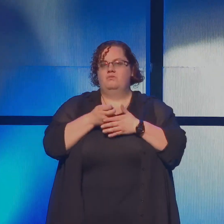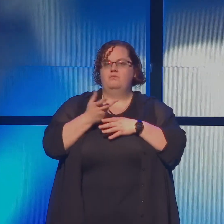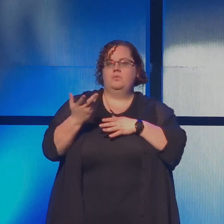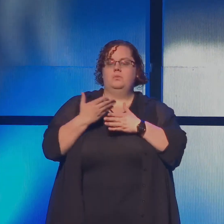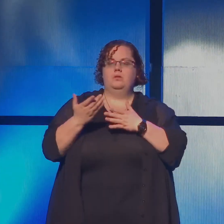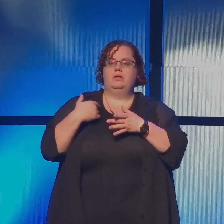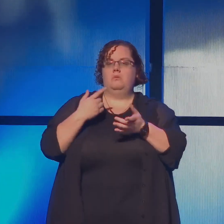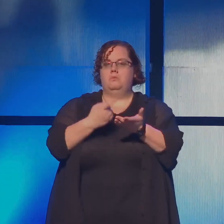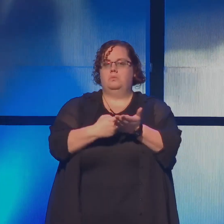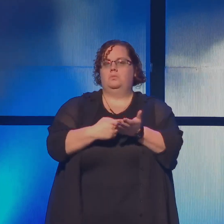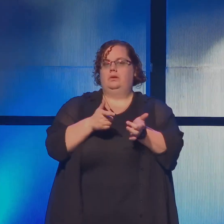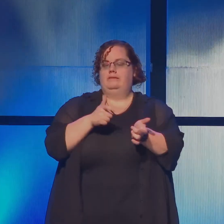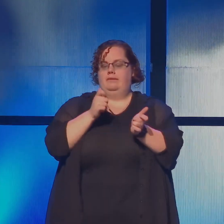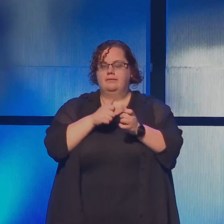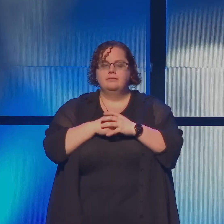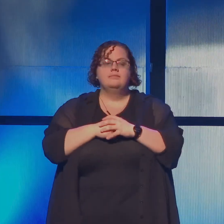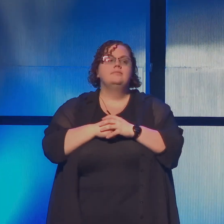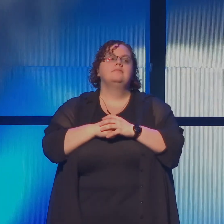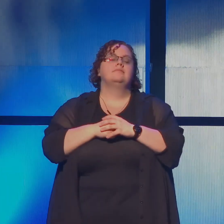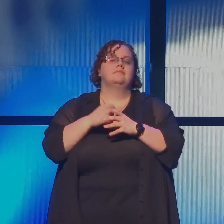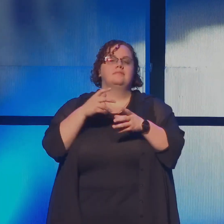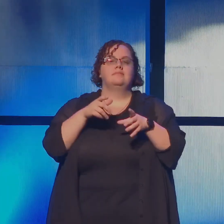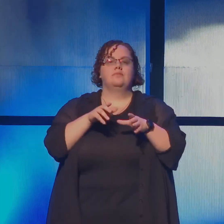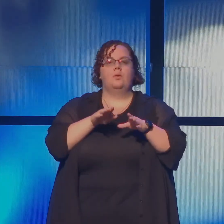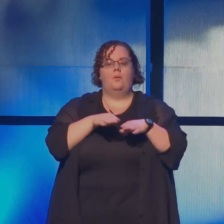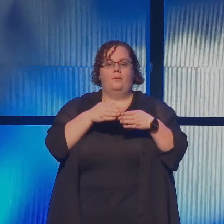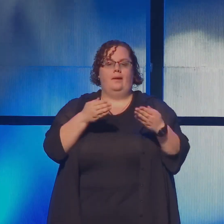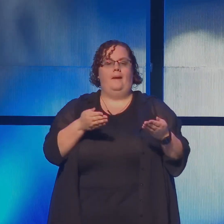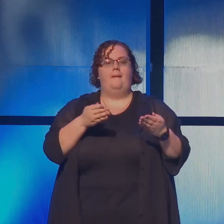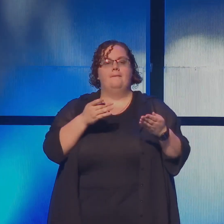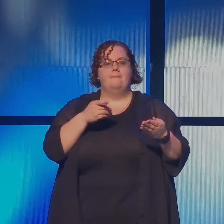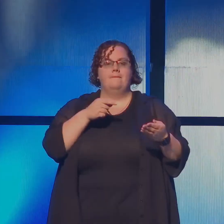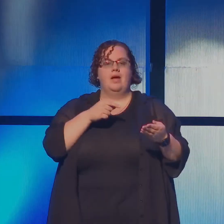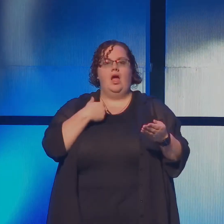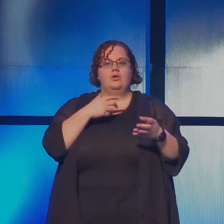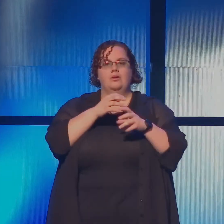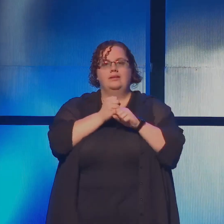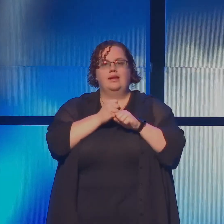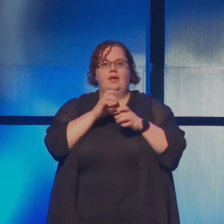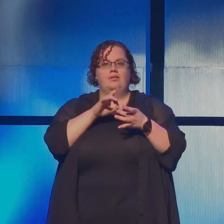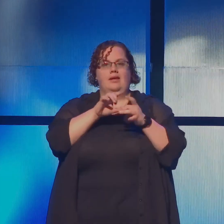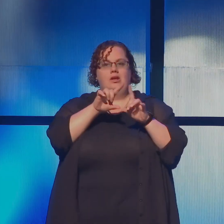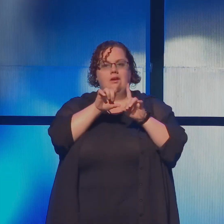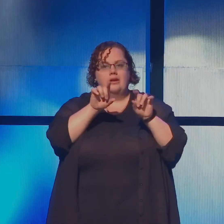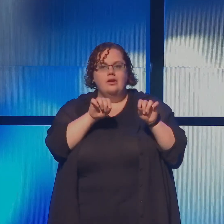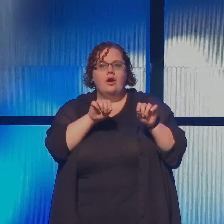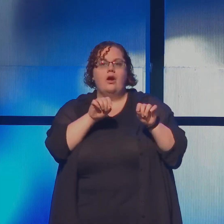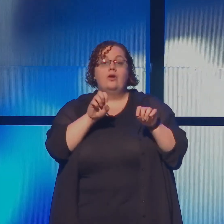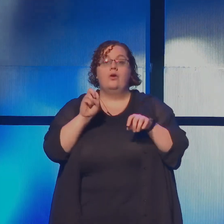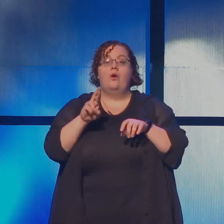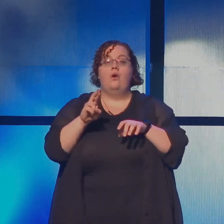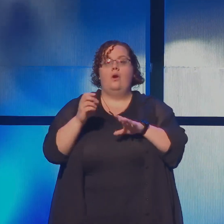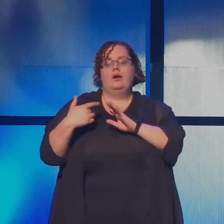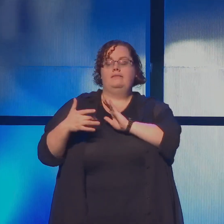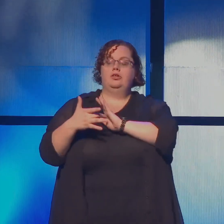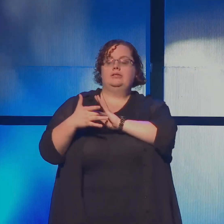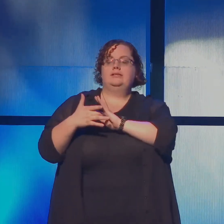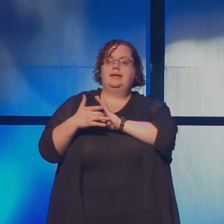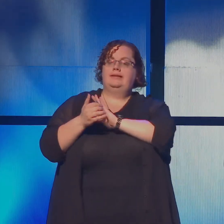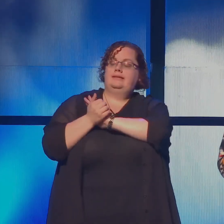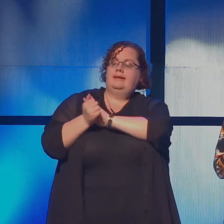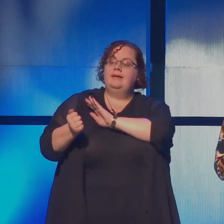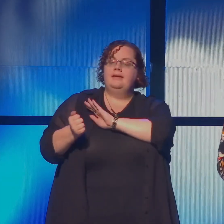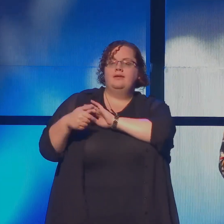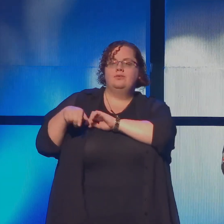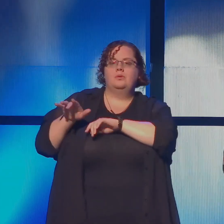point out today. So everybody open up that folder. You can take out that Connect card, or if you're very tech savvy, you can